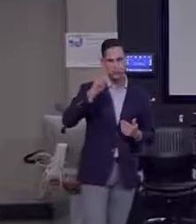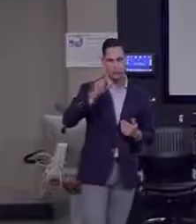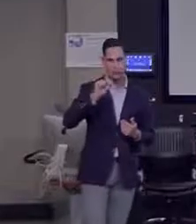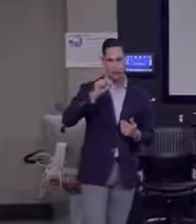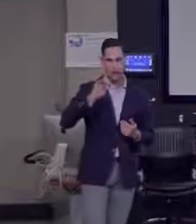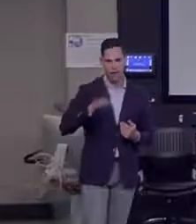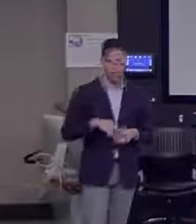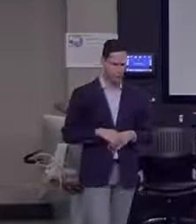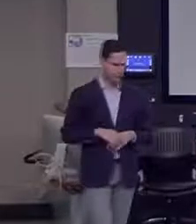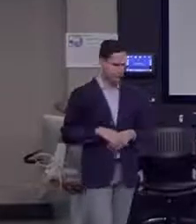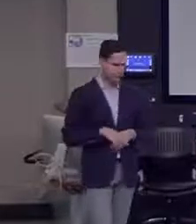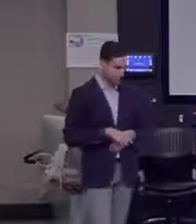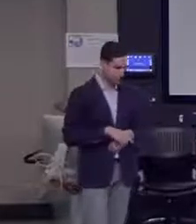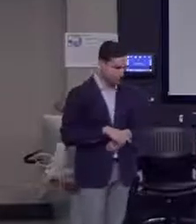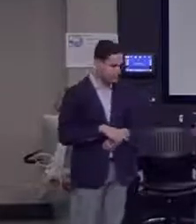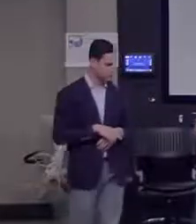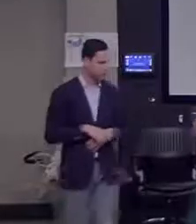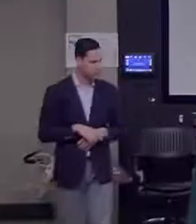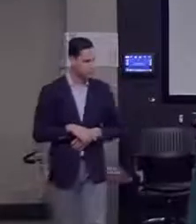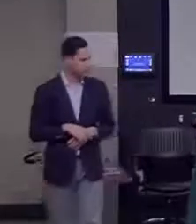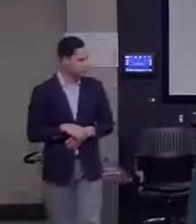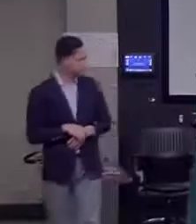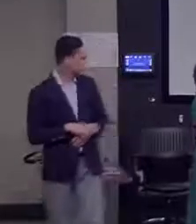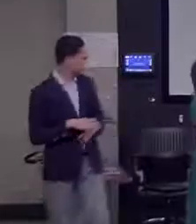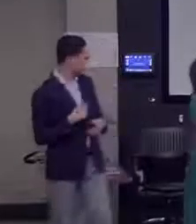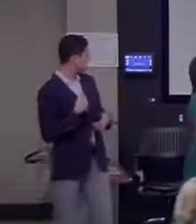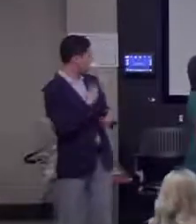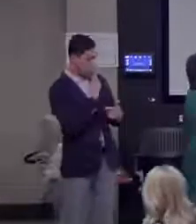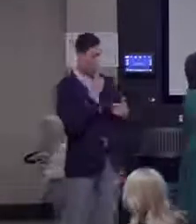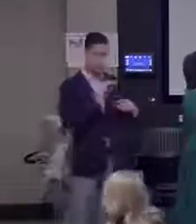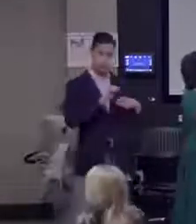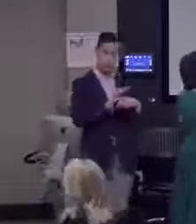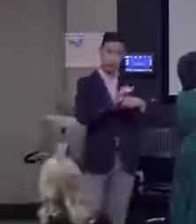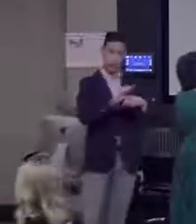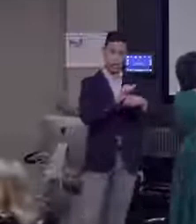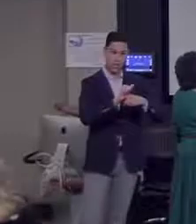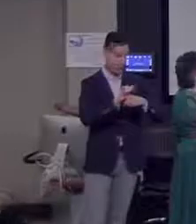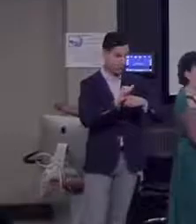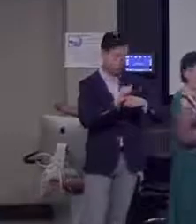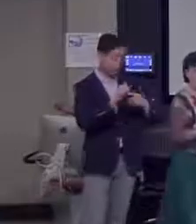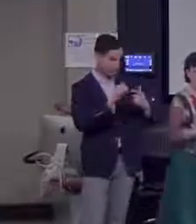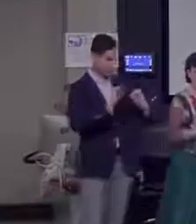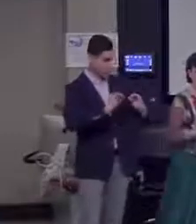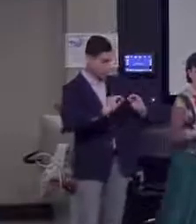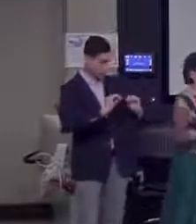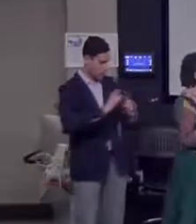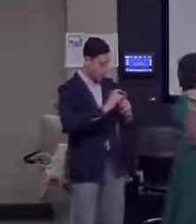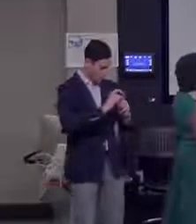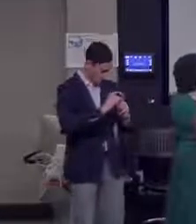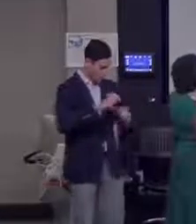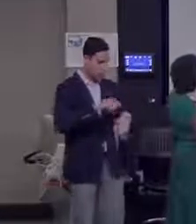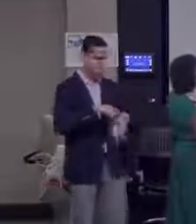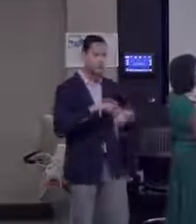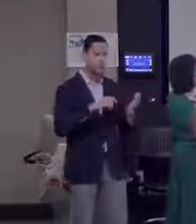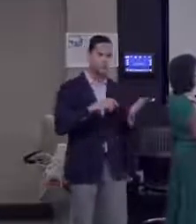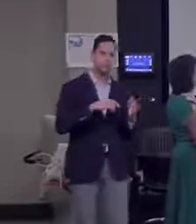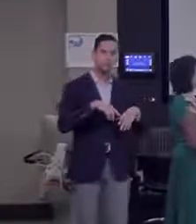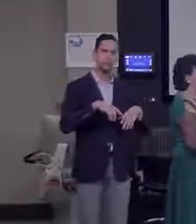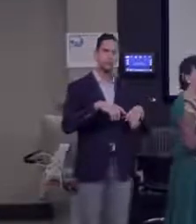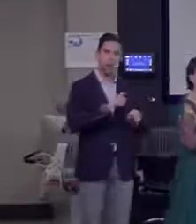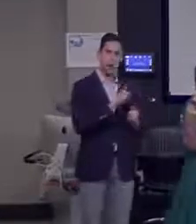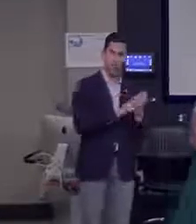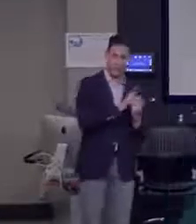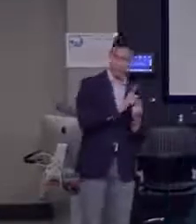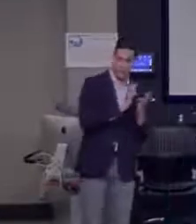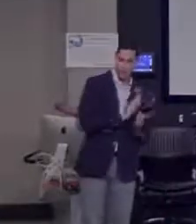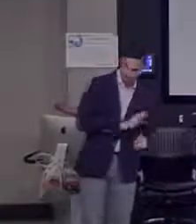in either live presentations, that was our previous study, or in video chats, as on Skype or TV.